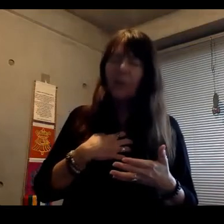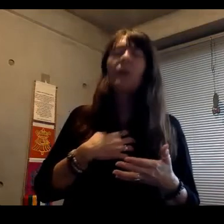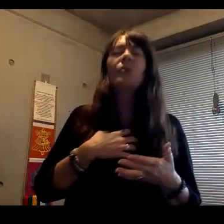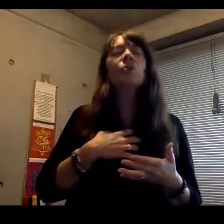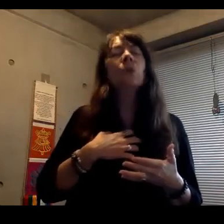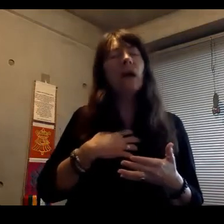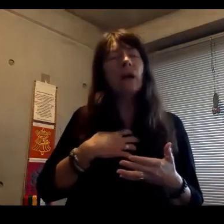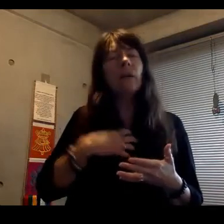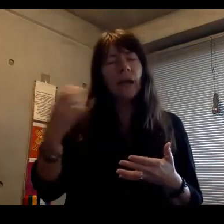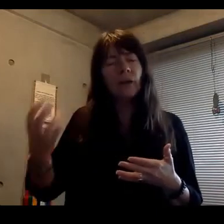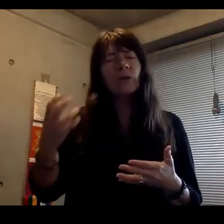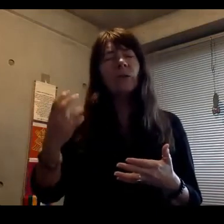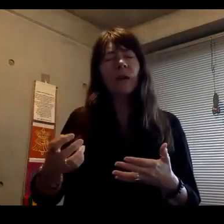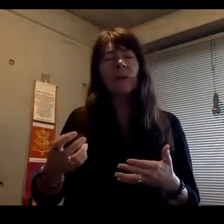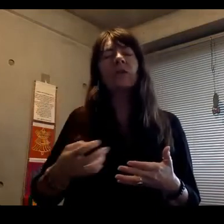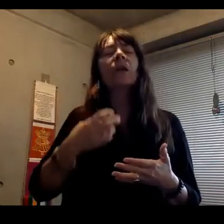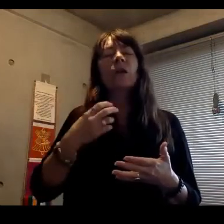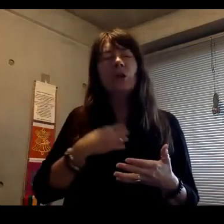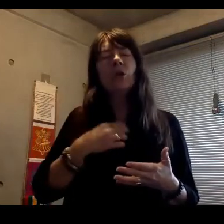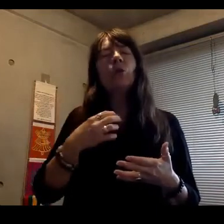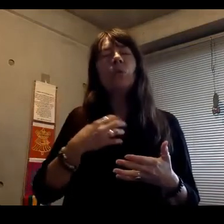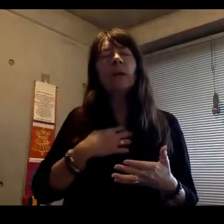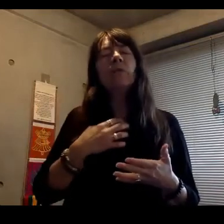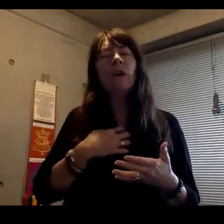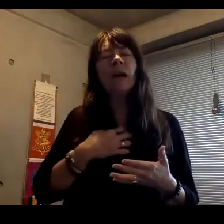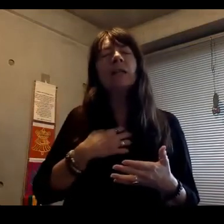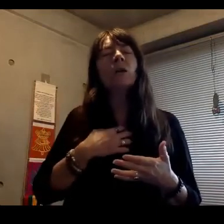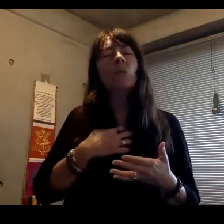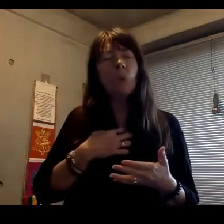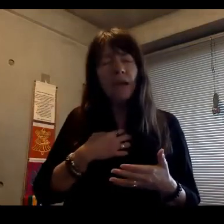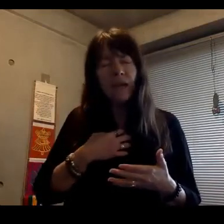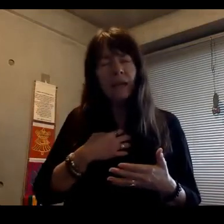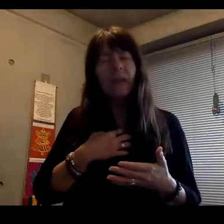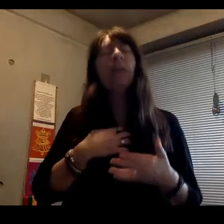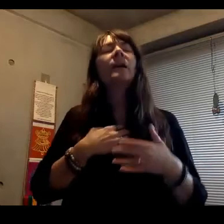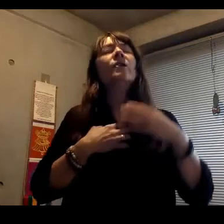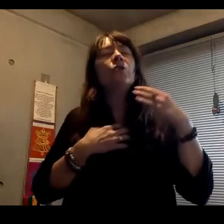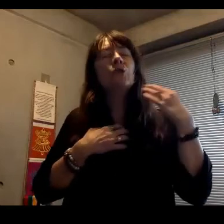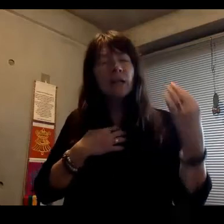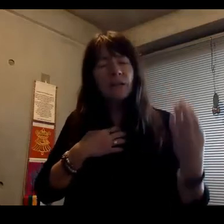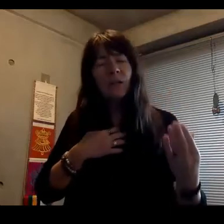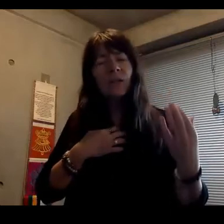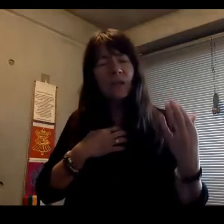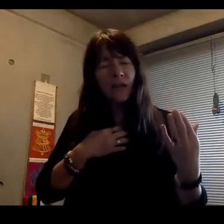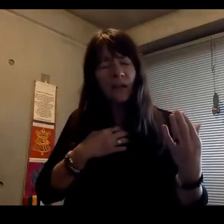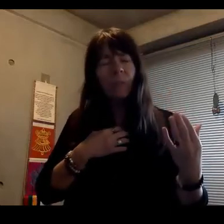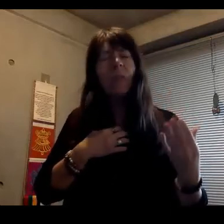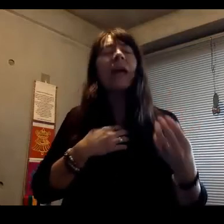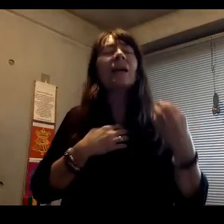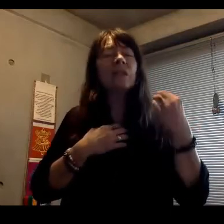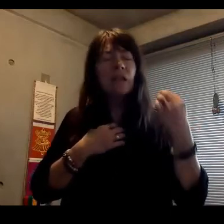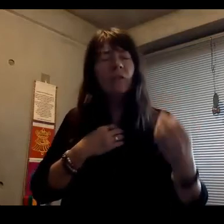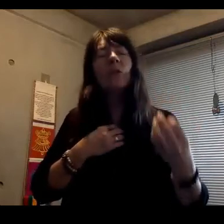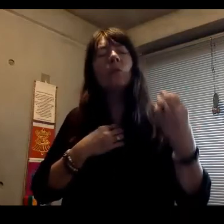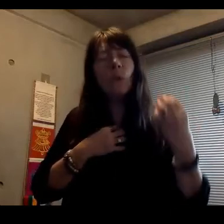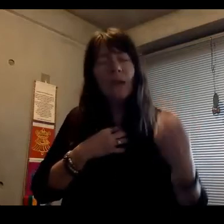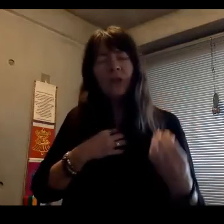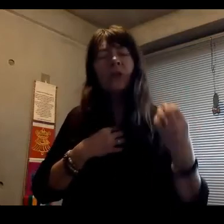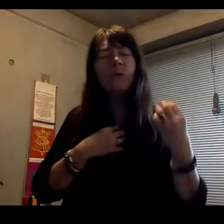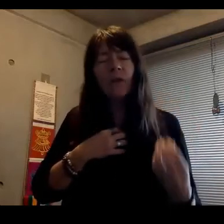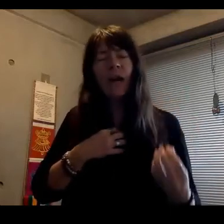connection to the energy of others, you will find a way, just the same as if